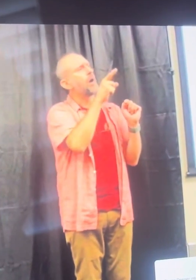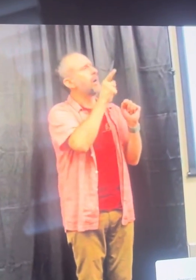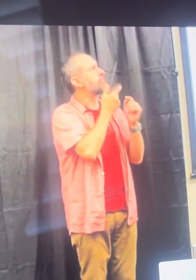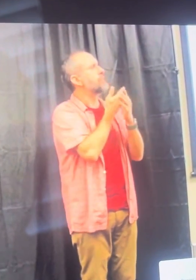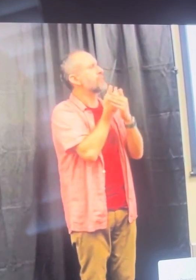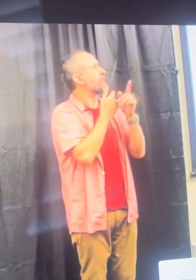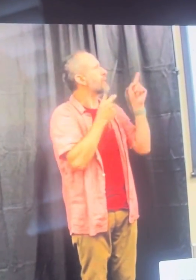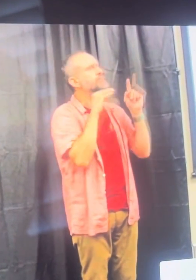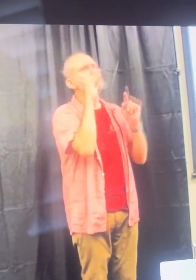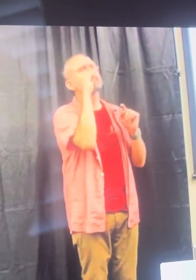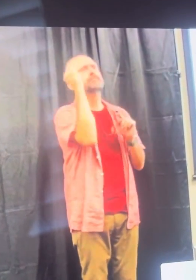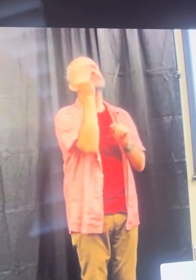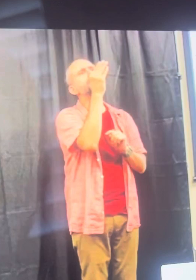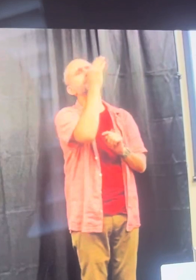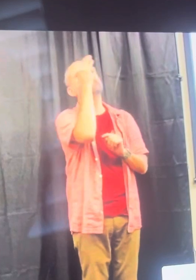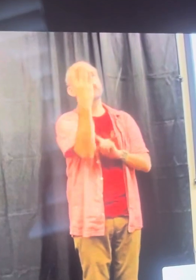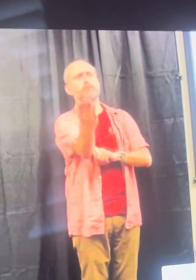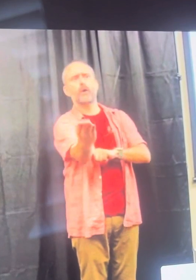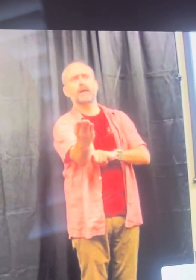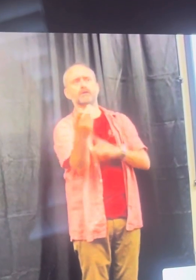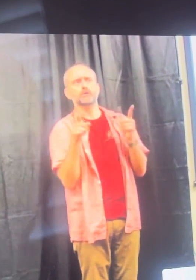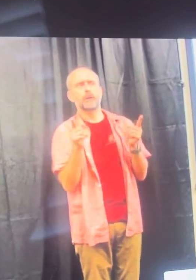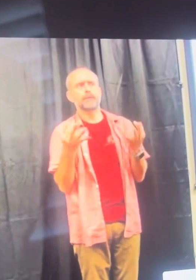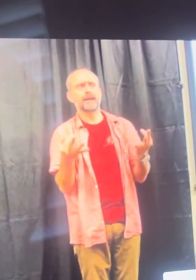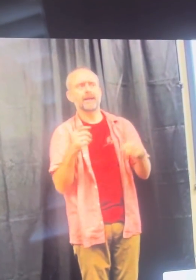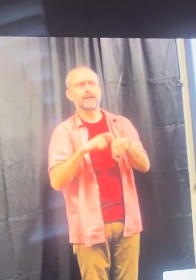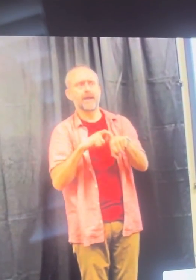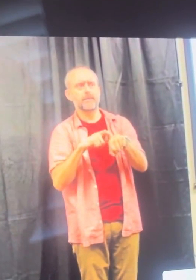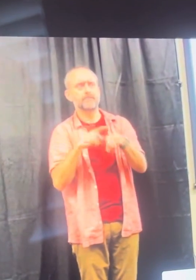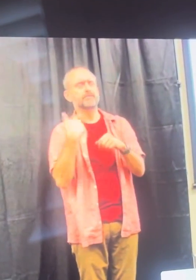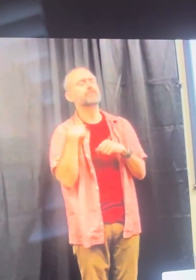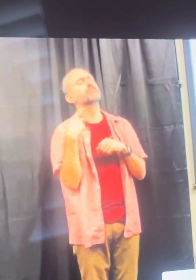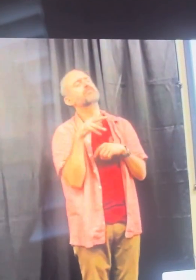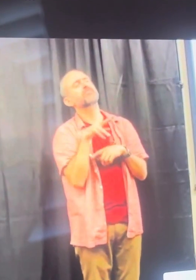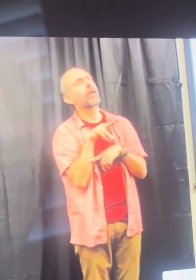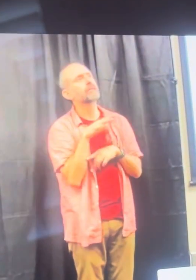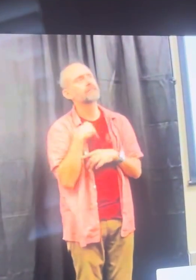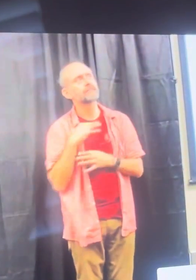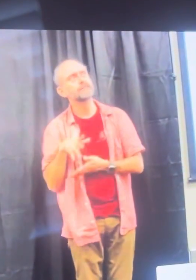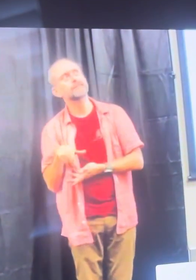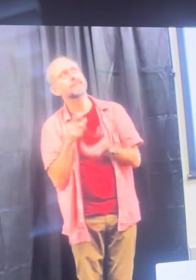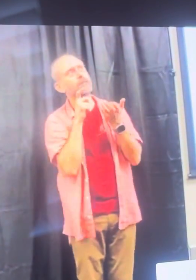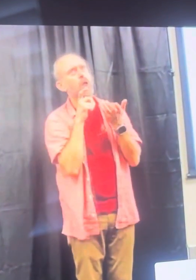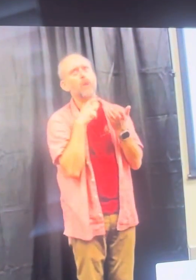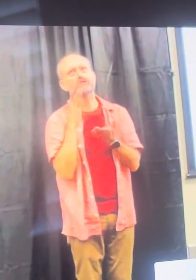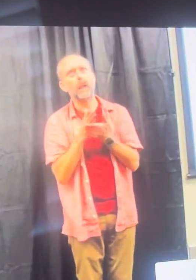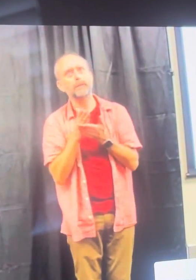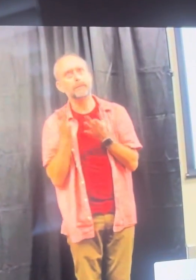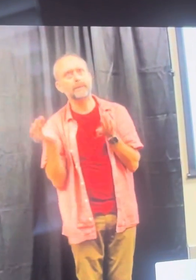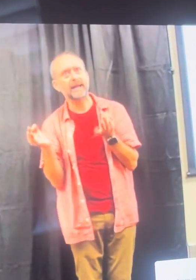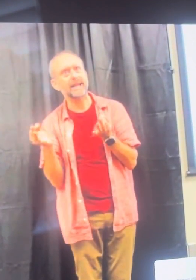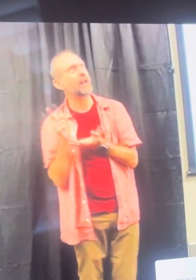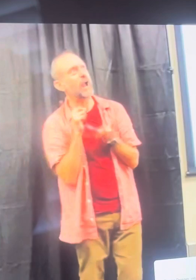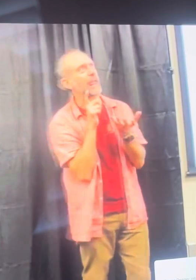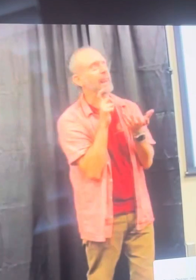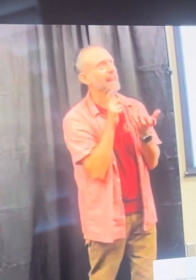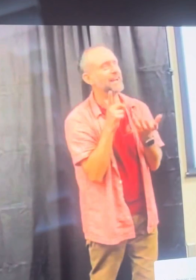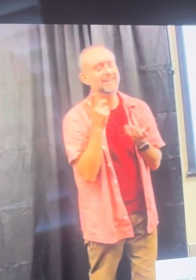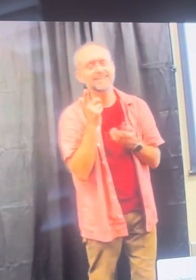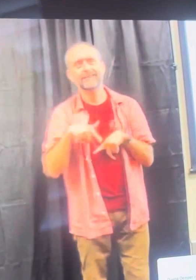I saw it and I was fascinated at the butterfly. It's about like morning time. I just wanted to stop my